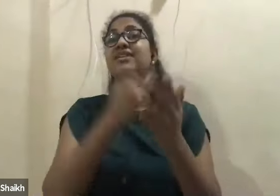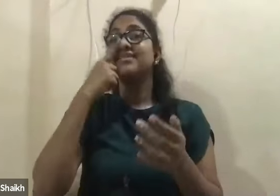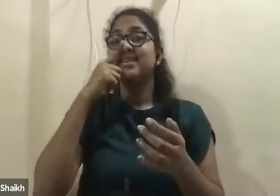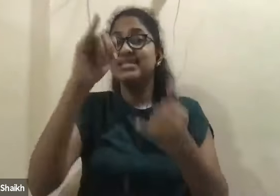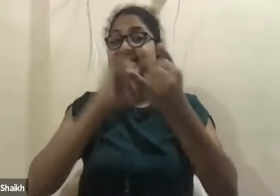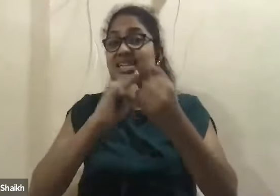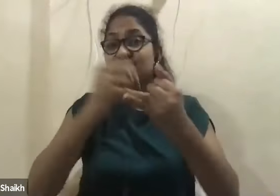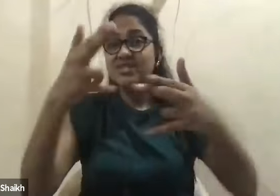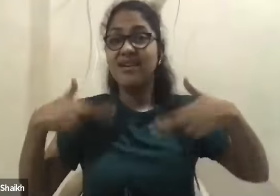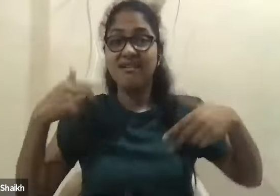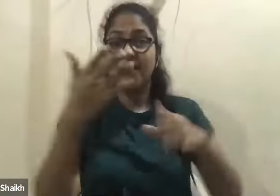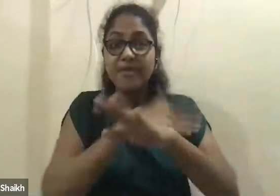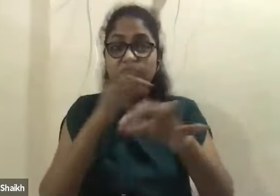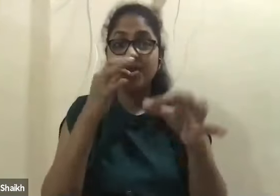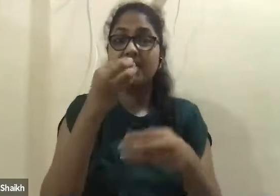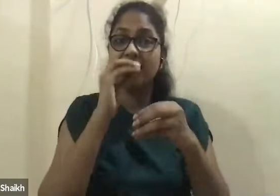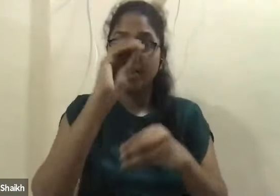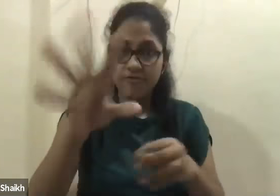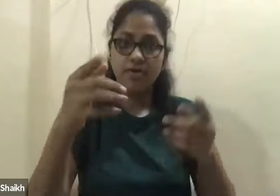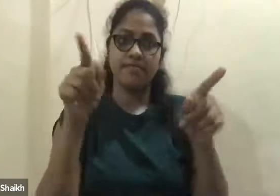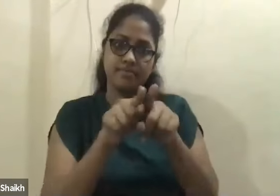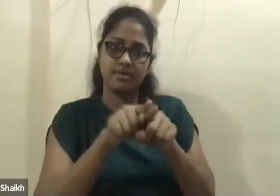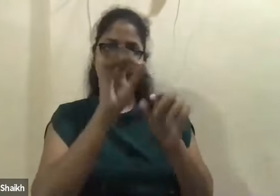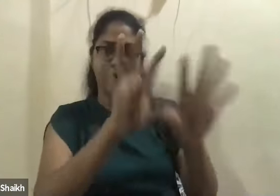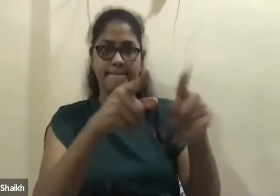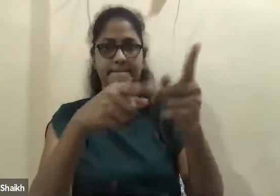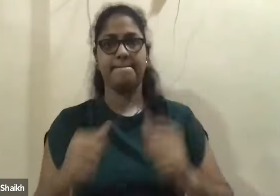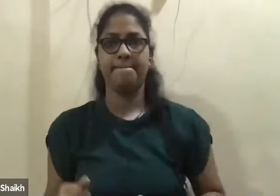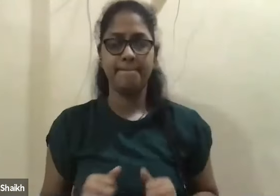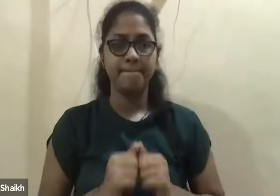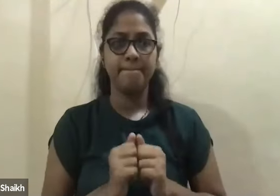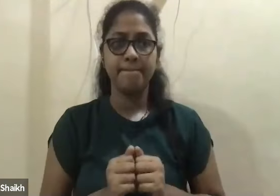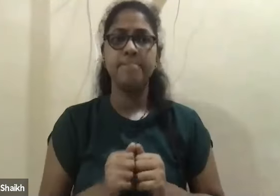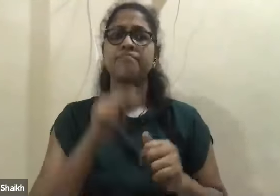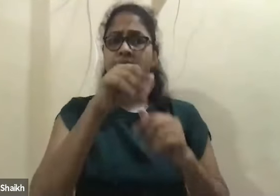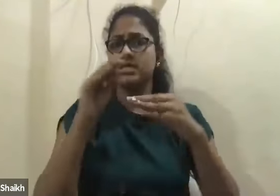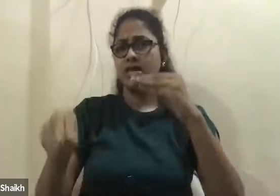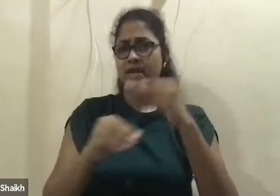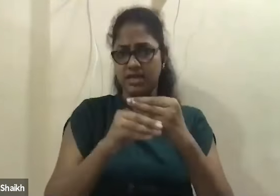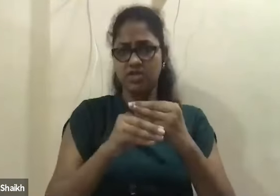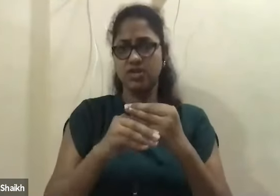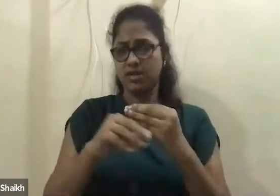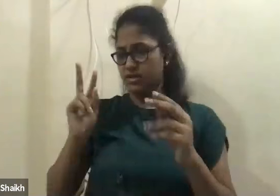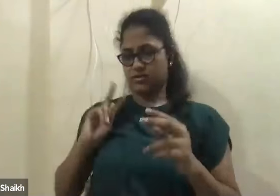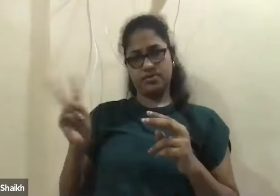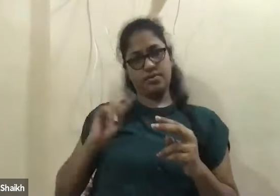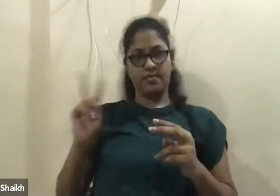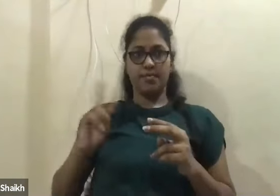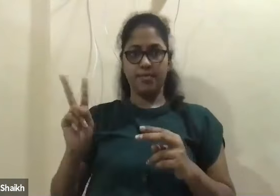mentioning. This is that certificate. So in addition to the 2 of us who are the legal guardians, there is just one of